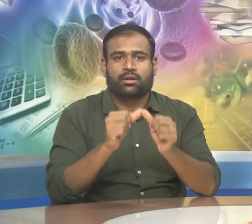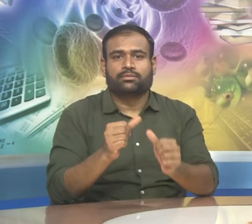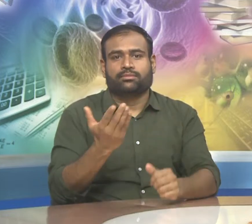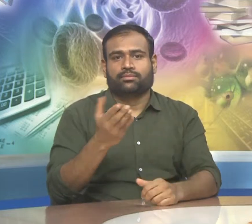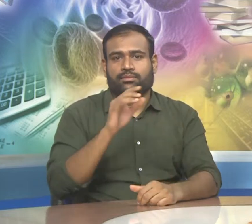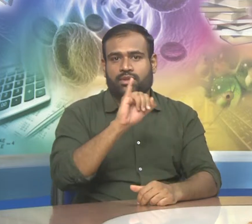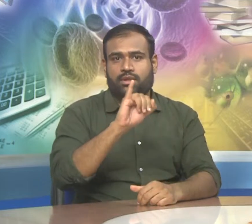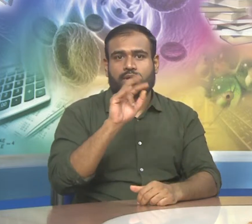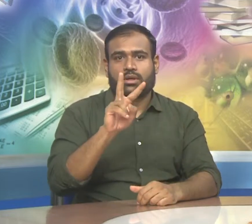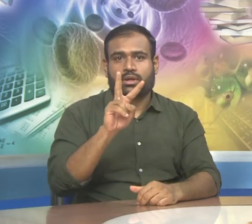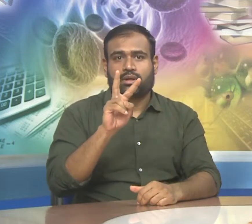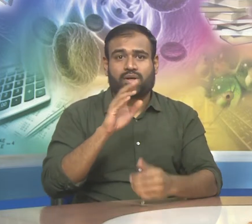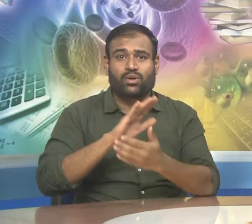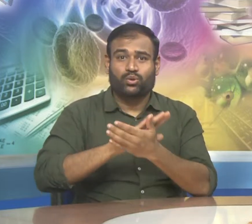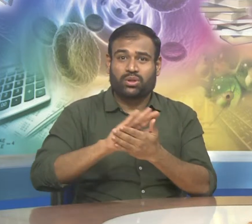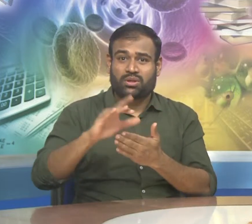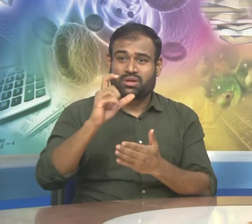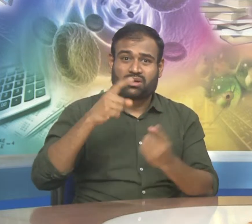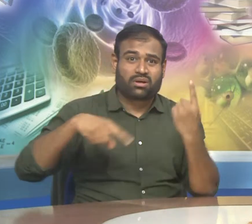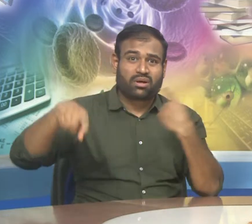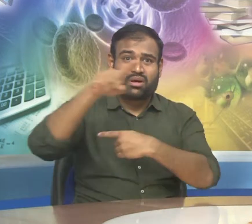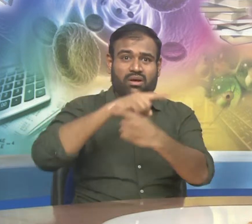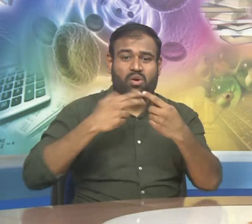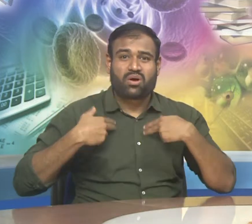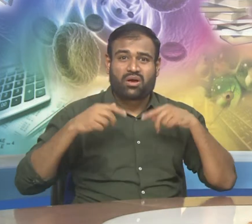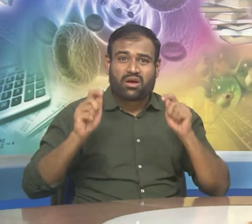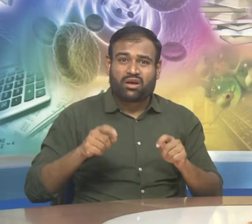The correct answer will be 62 years.